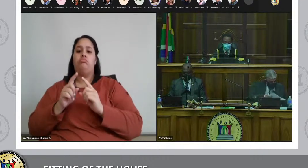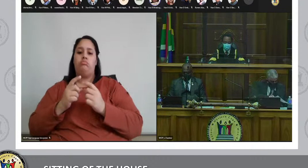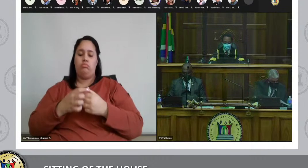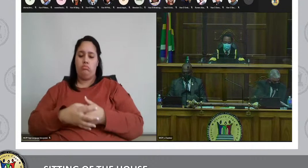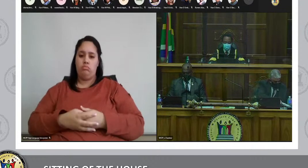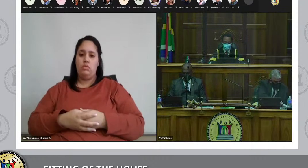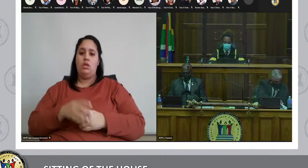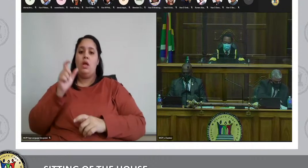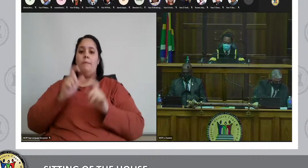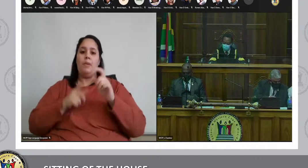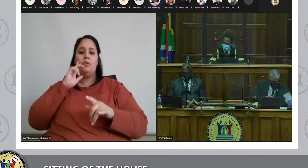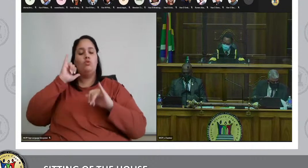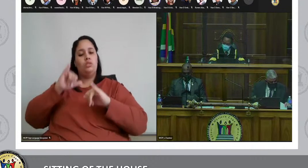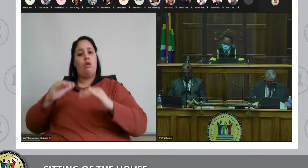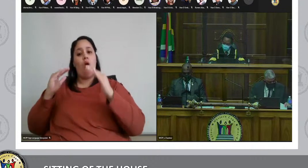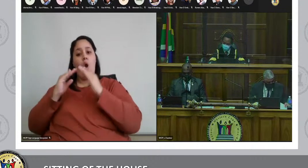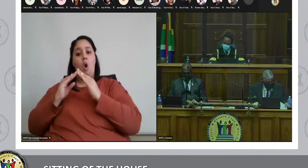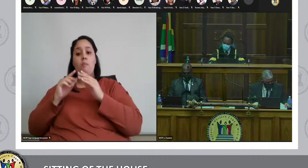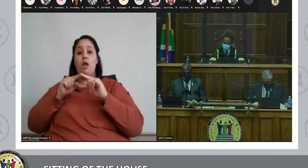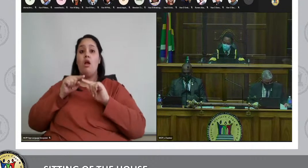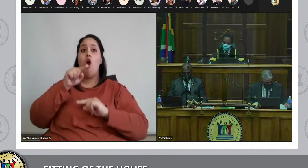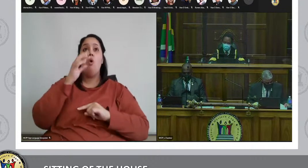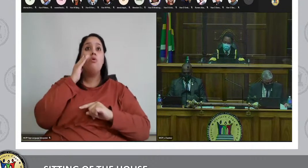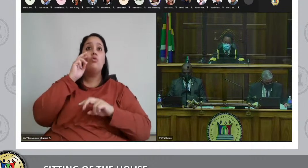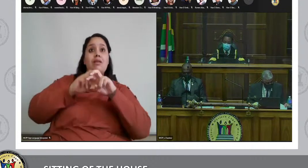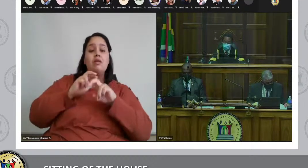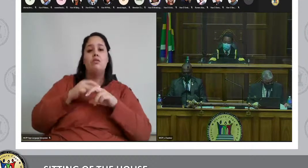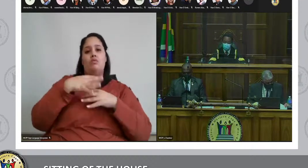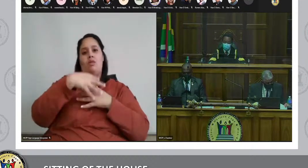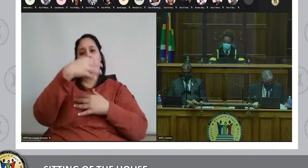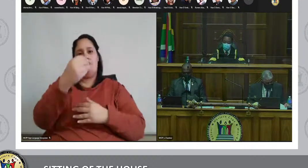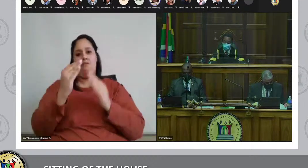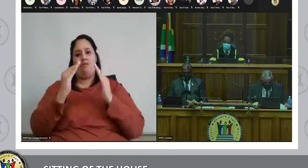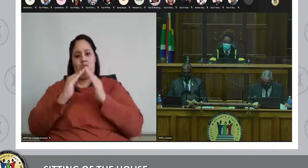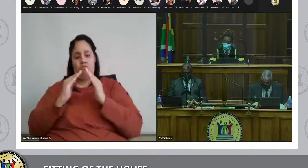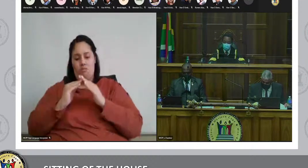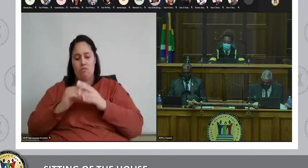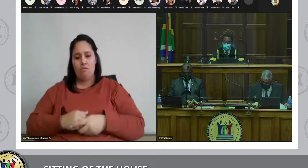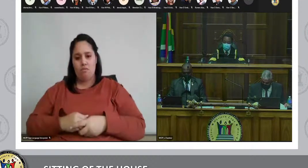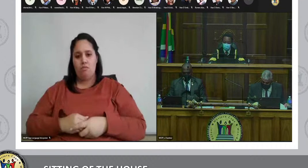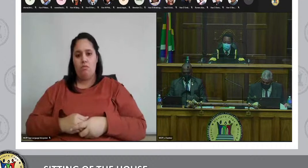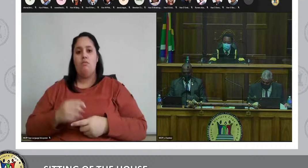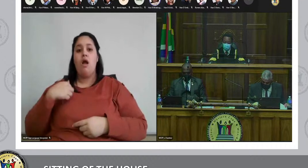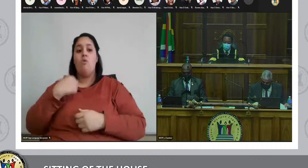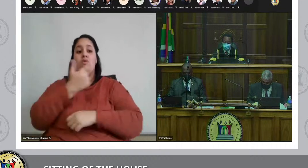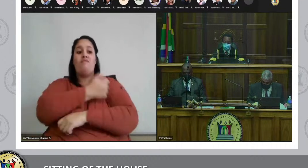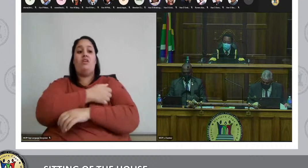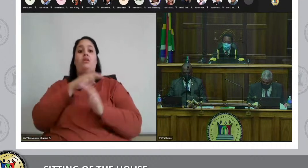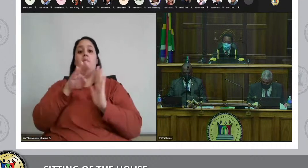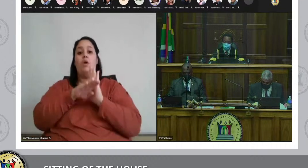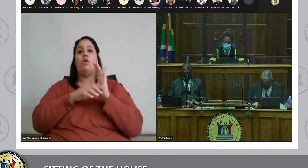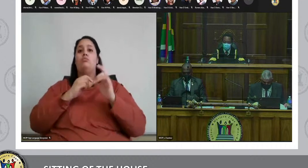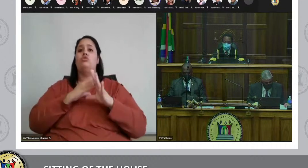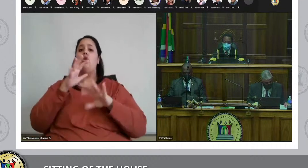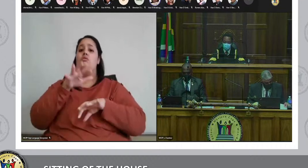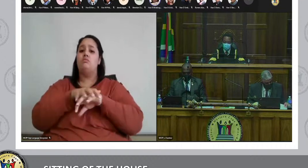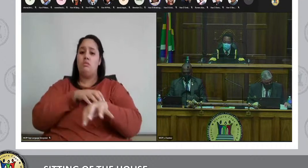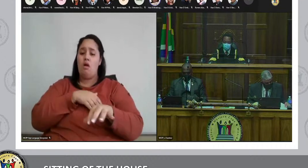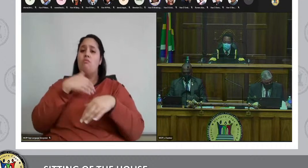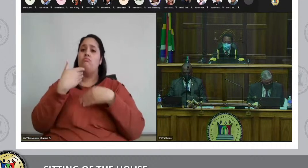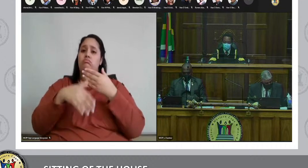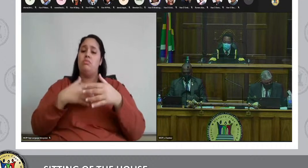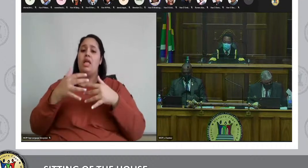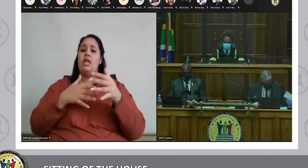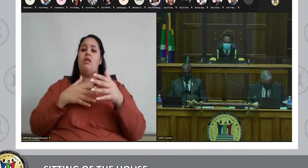people must stay at home and only go out when it is absolutely necessary. Our vaccine program started slow and experienced several